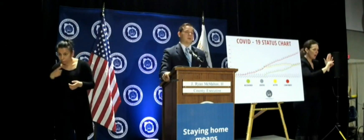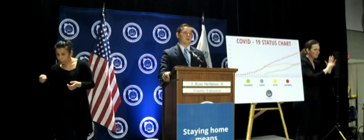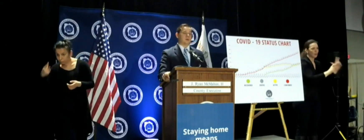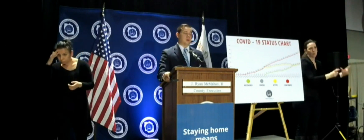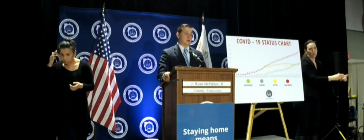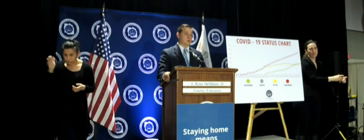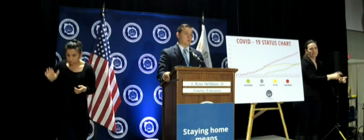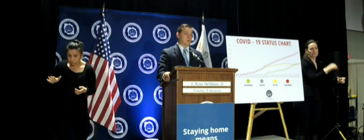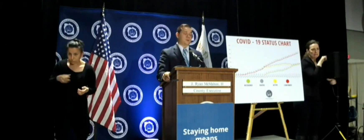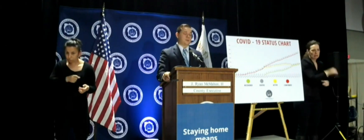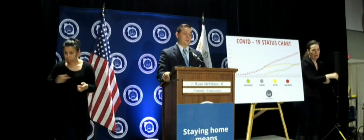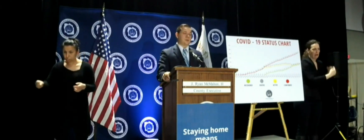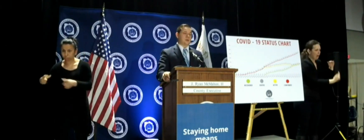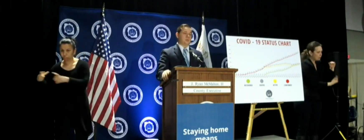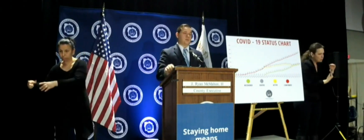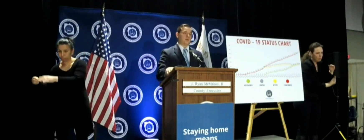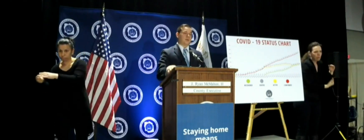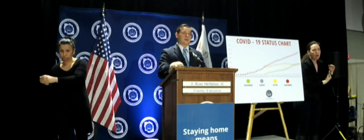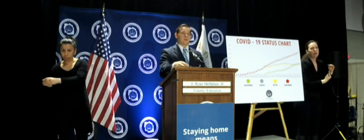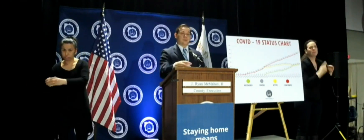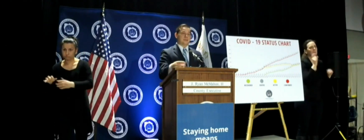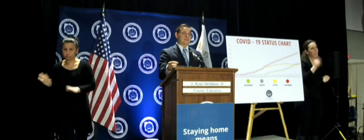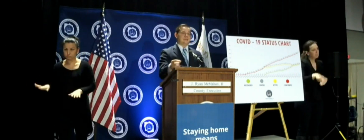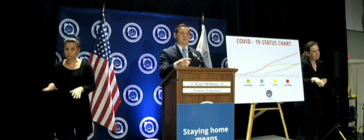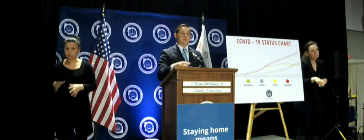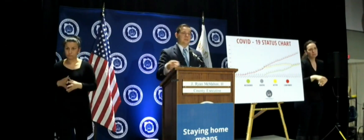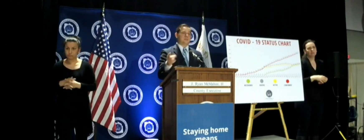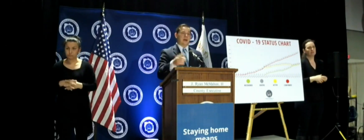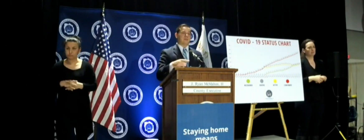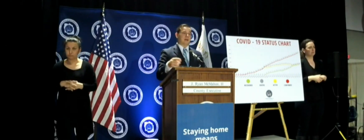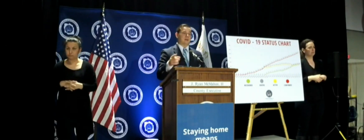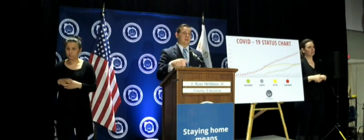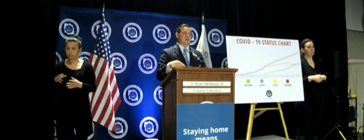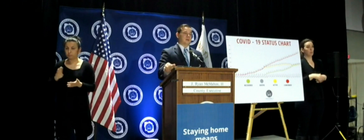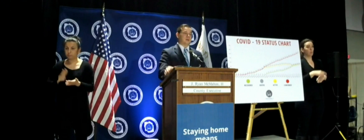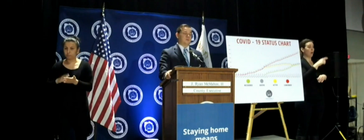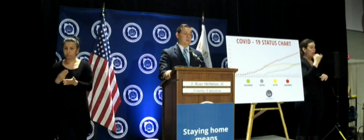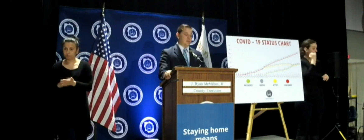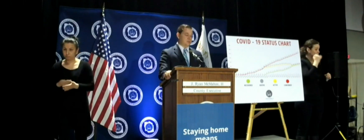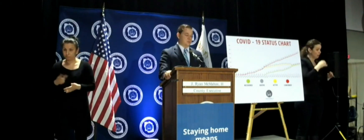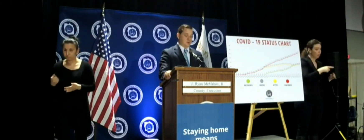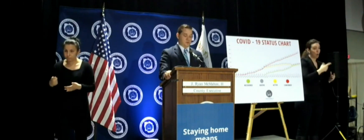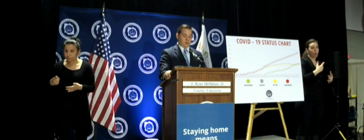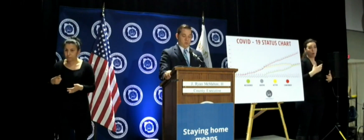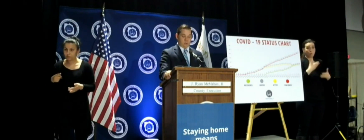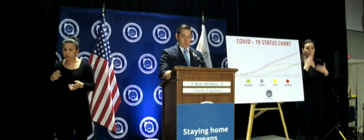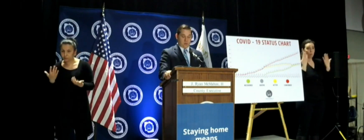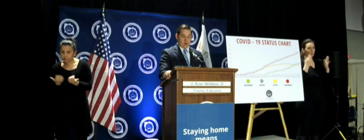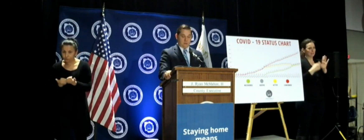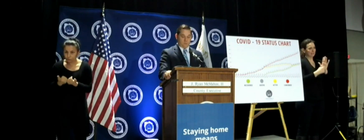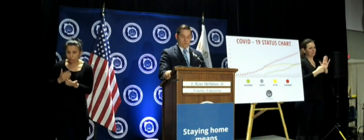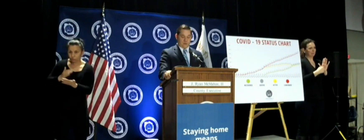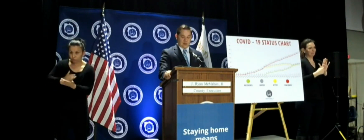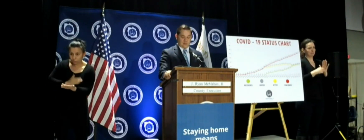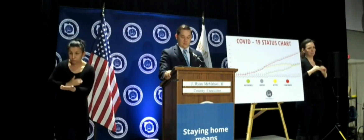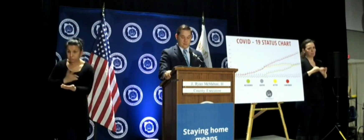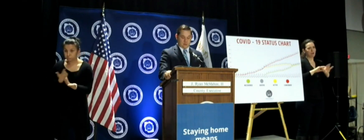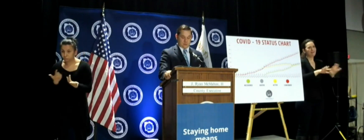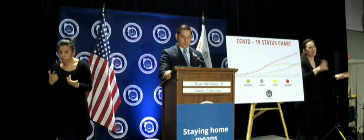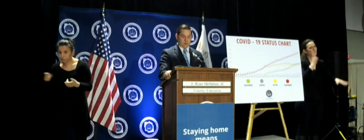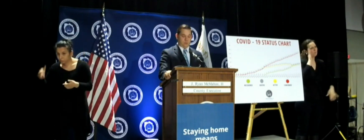isolate and quarantine before they can really do a deep dive on the affiliations first. So we've